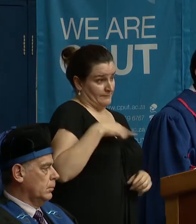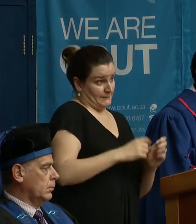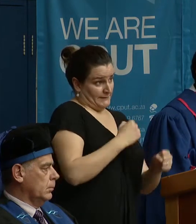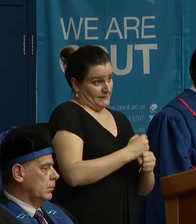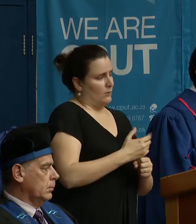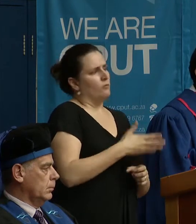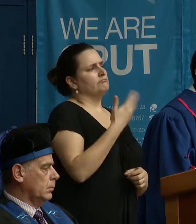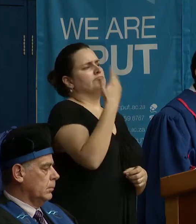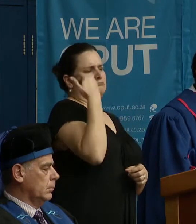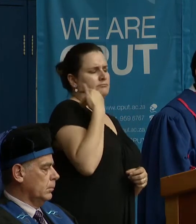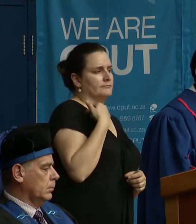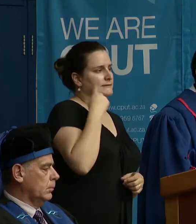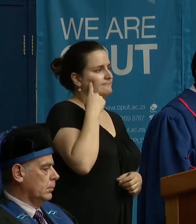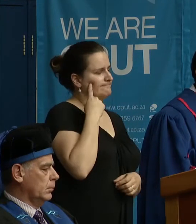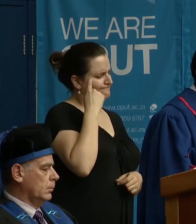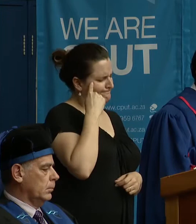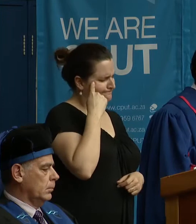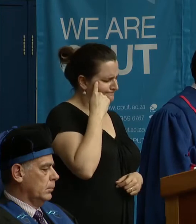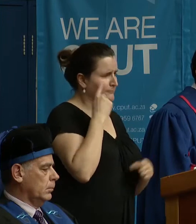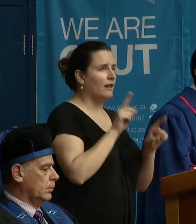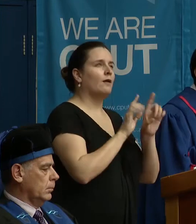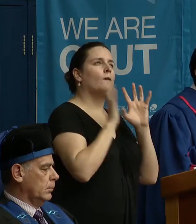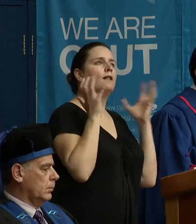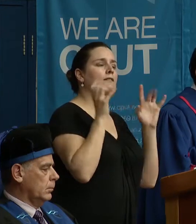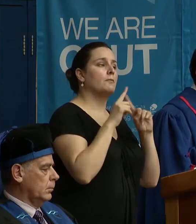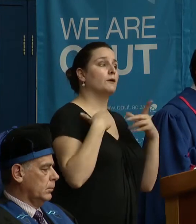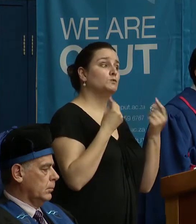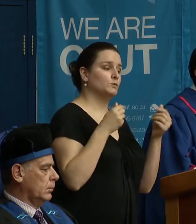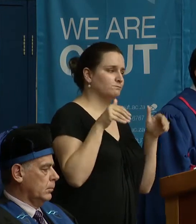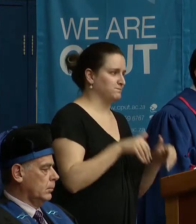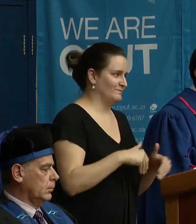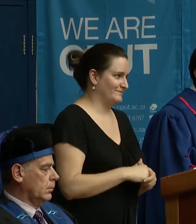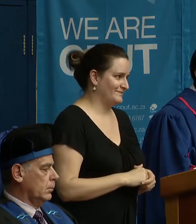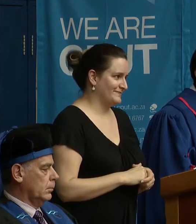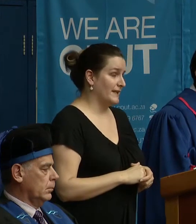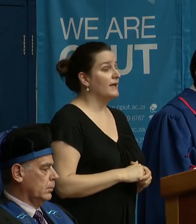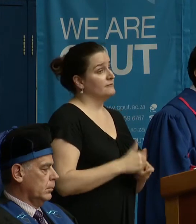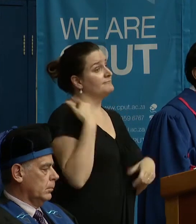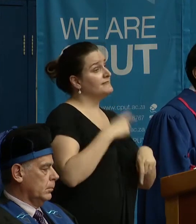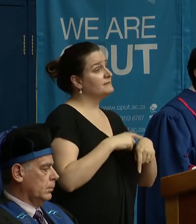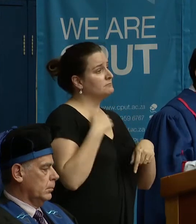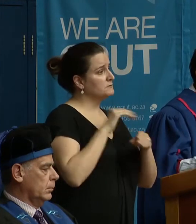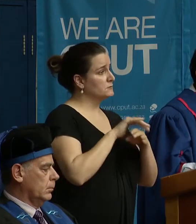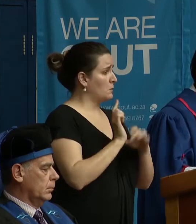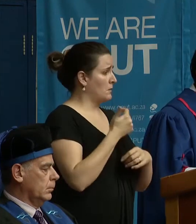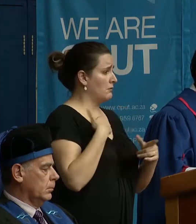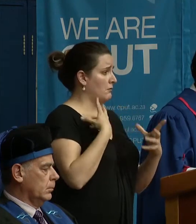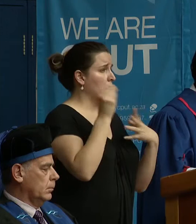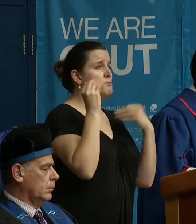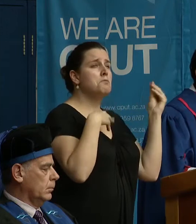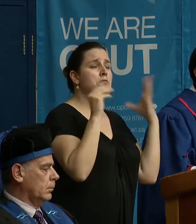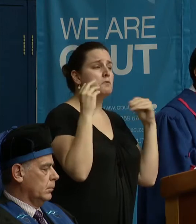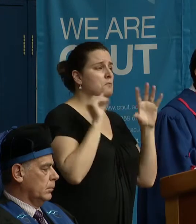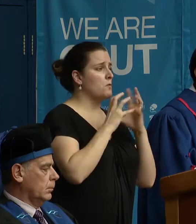think globally and act locally. In those days, a lot of friends and colleagues were leaving South Africa because the world had opened up and there